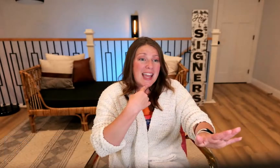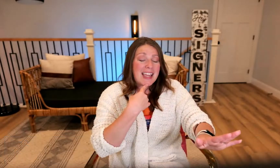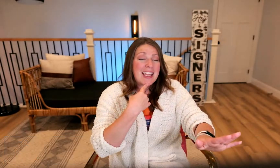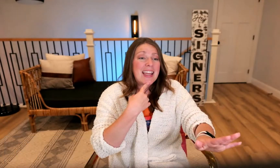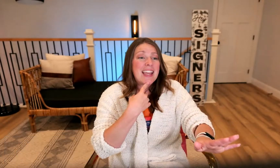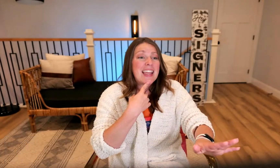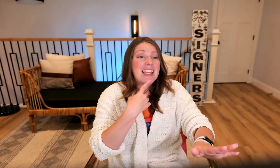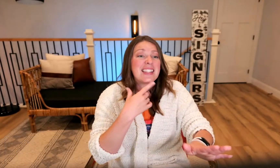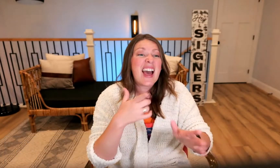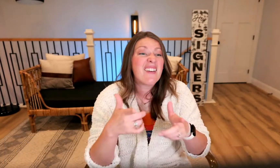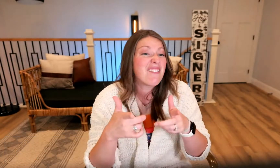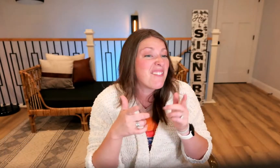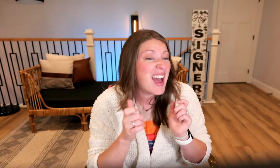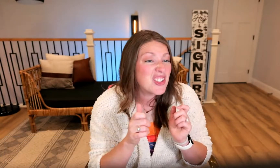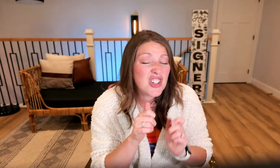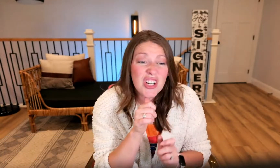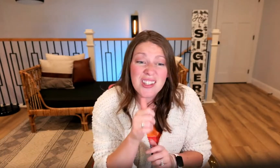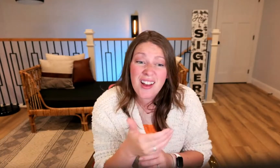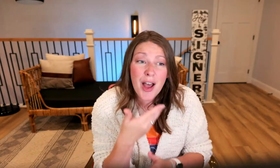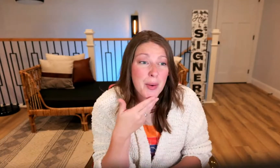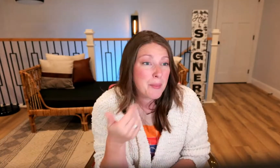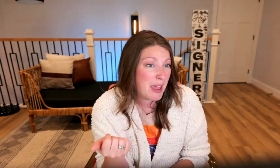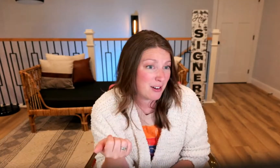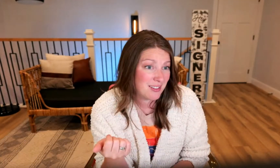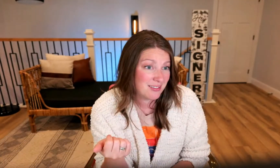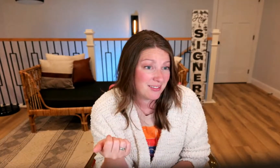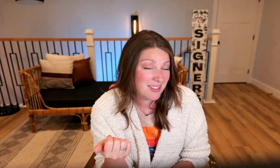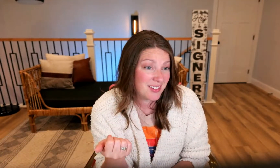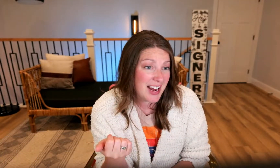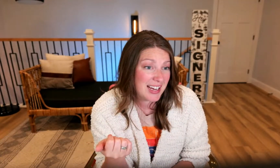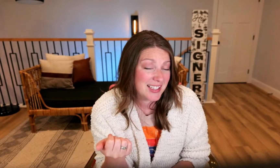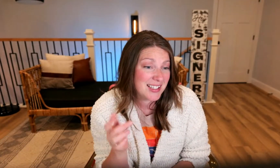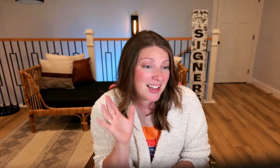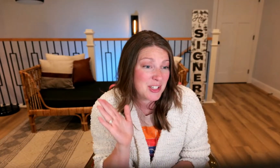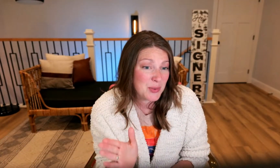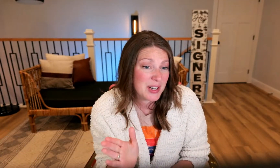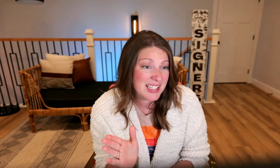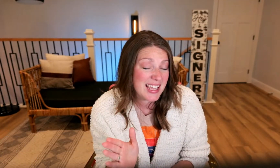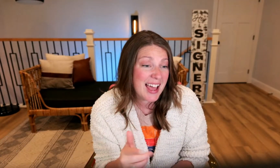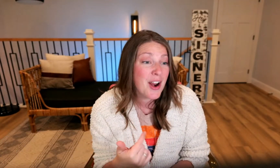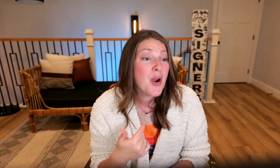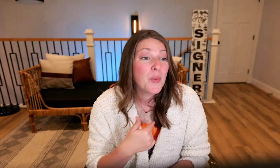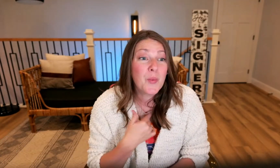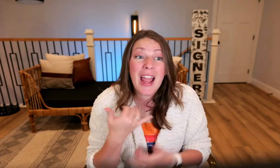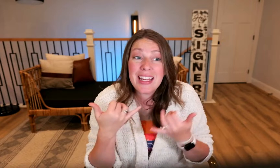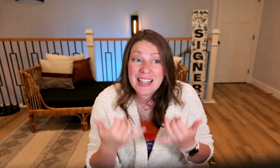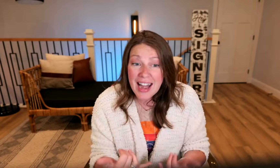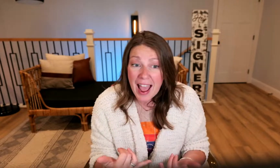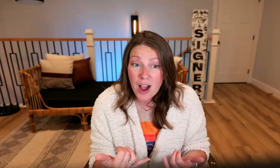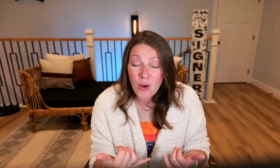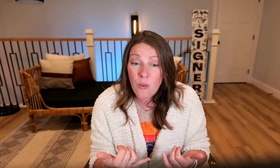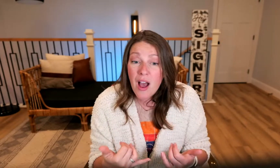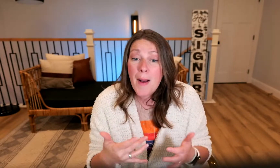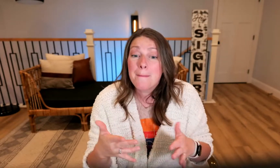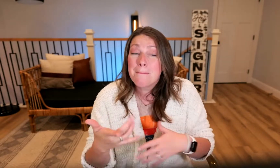say is that faster is not better, all right? I do wanna say that. Right now,